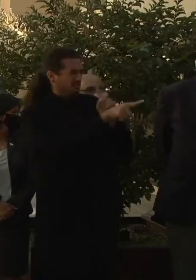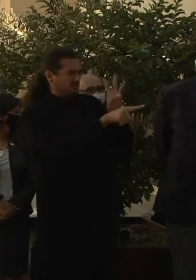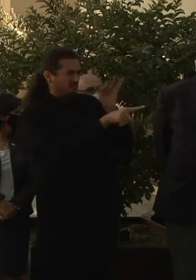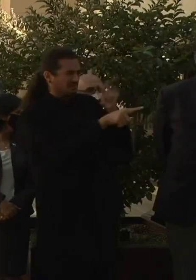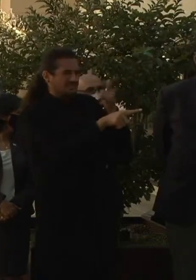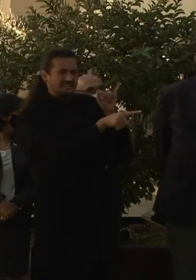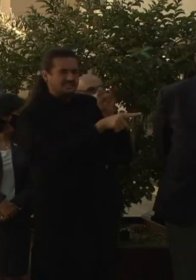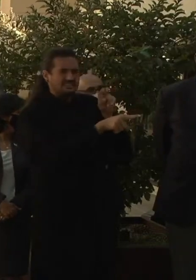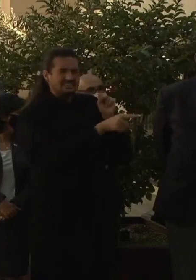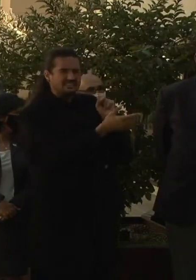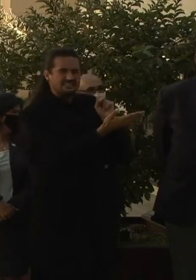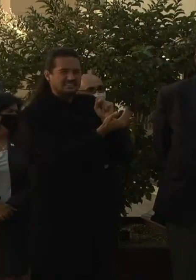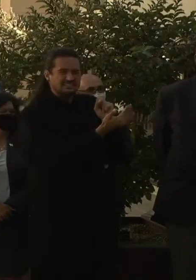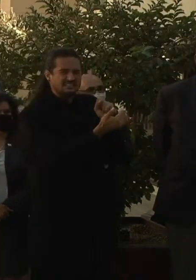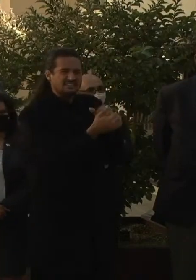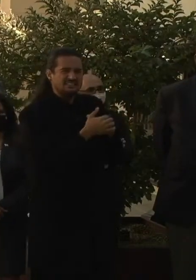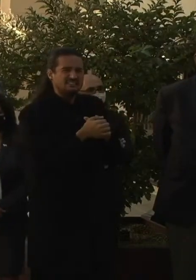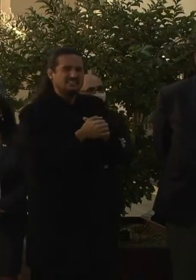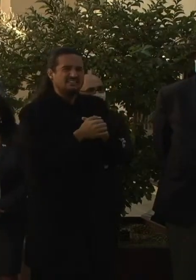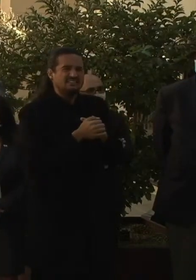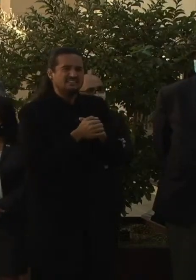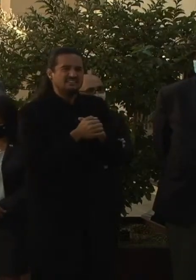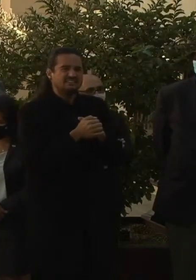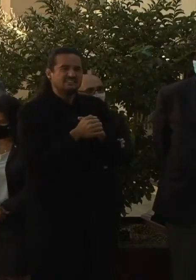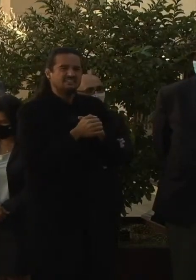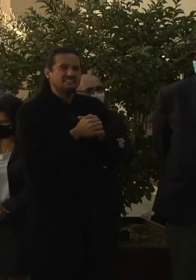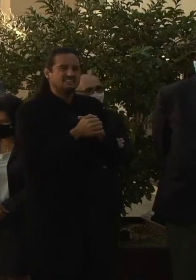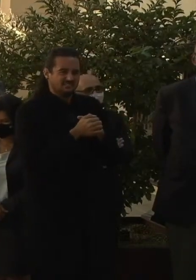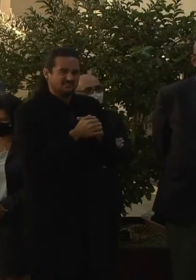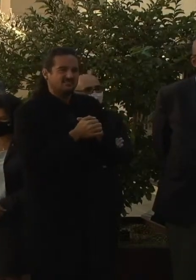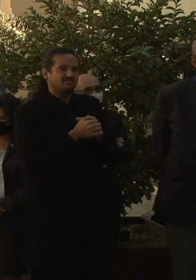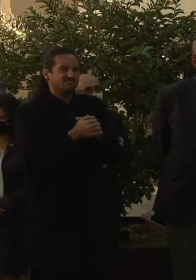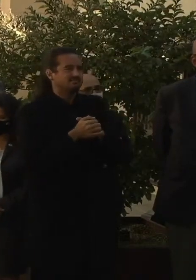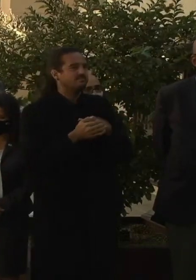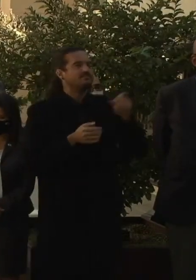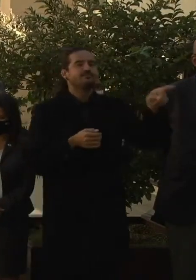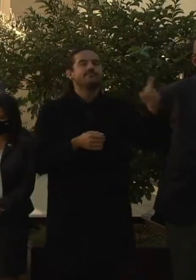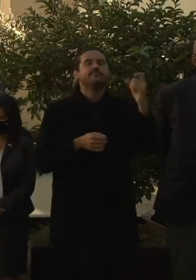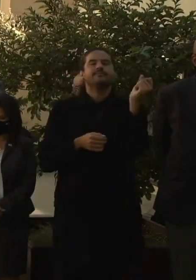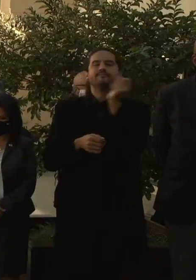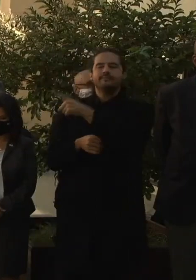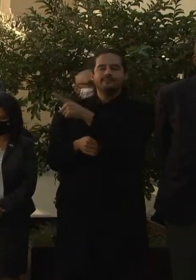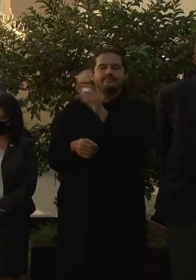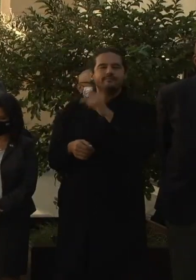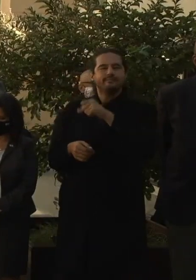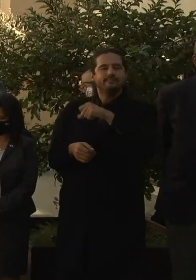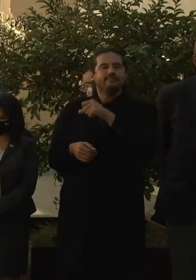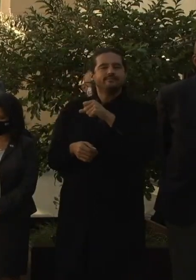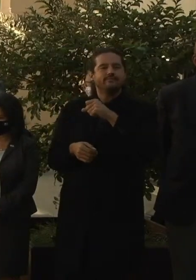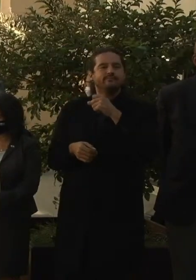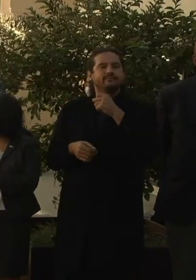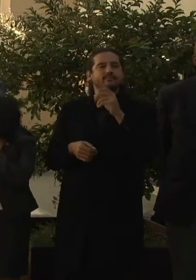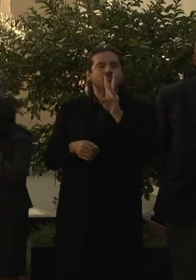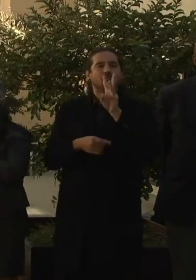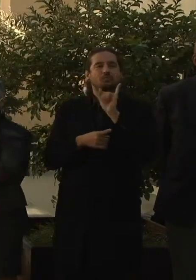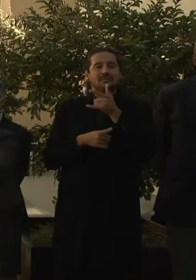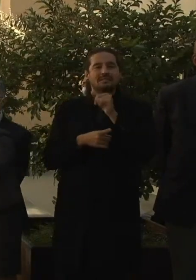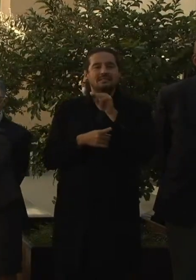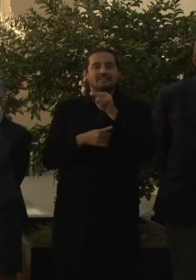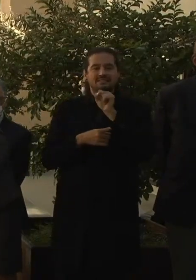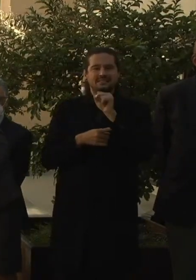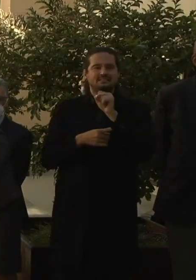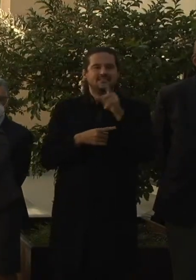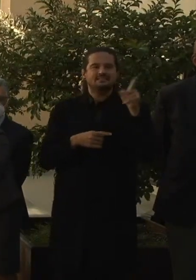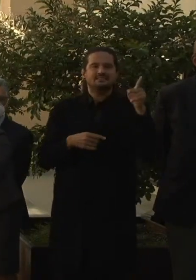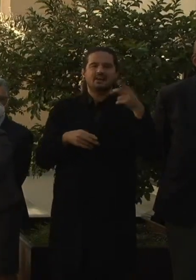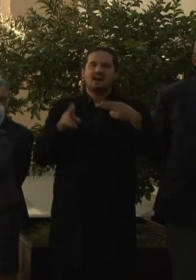My question for you is are you concerned about the message that sends? For such a high-profile sports figure not getting vaccinated, a lot of people